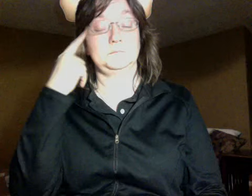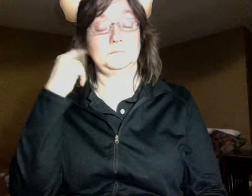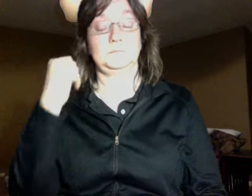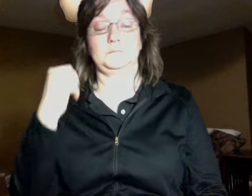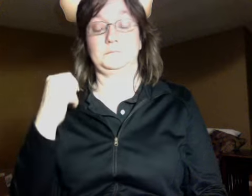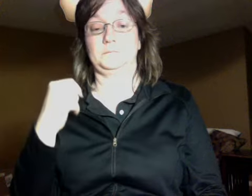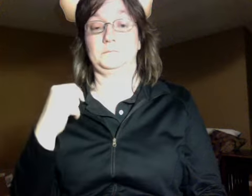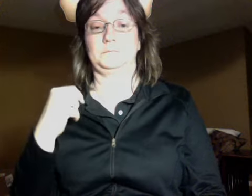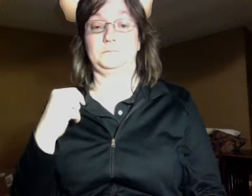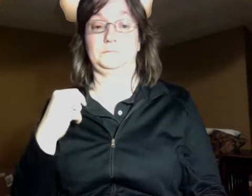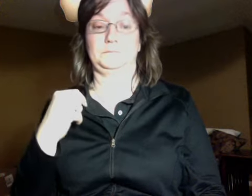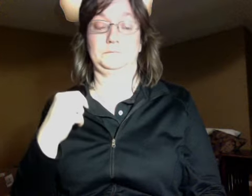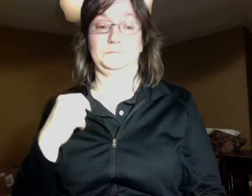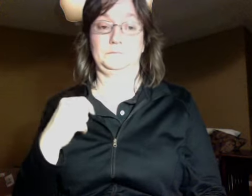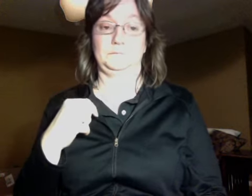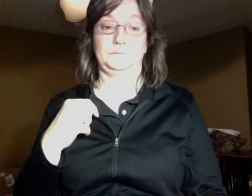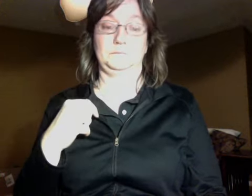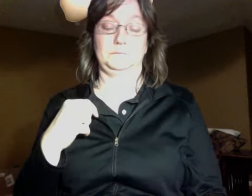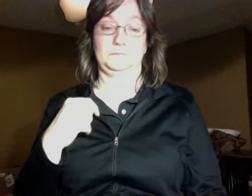the pancreas, and the gallbladder.